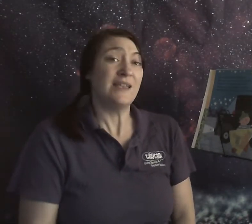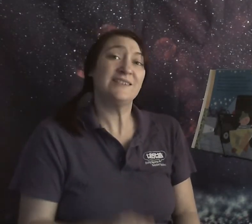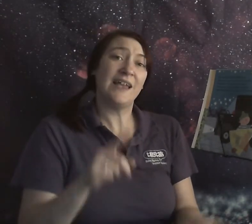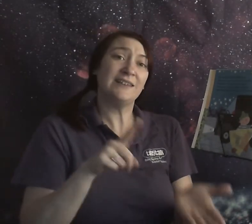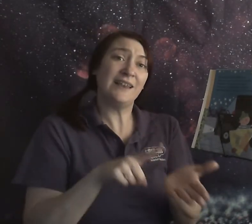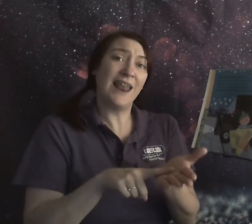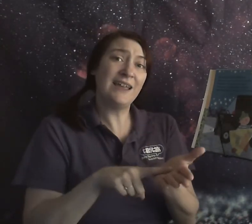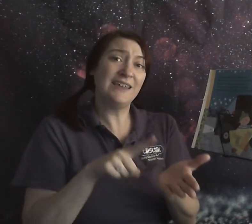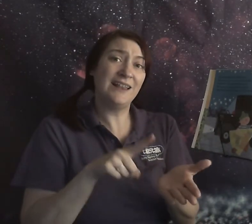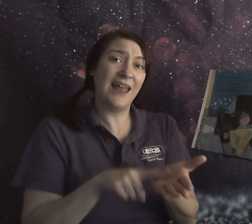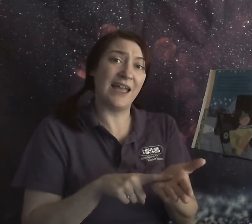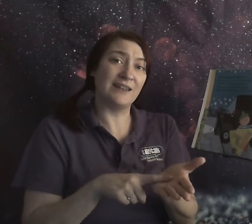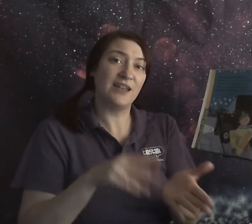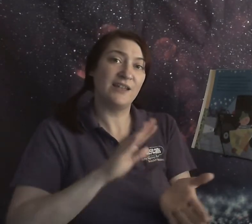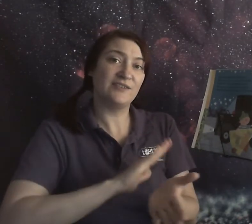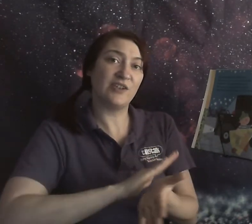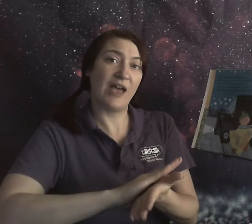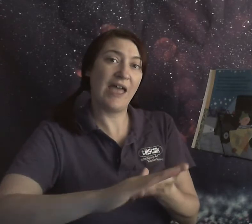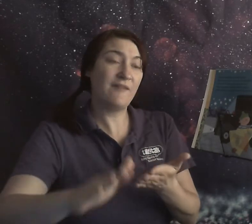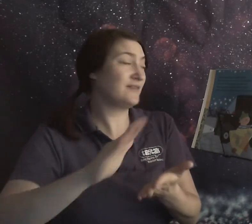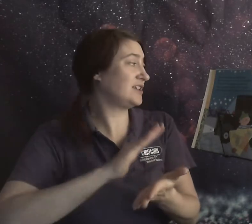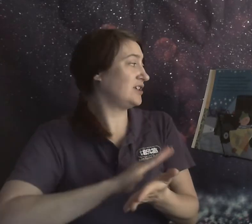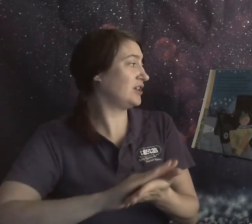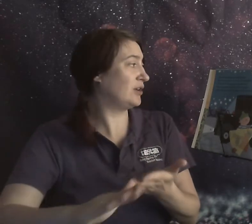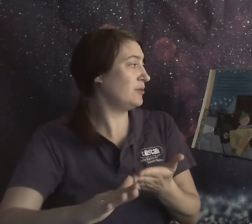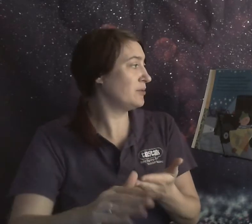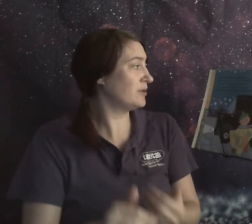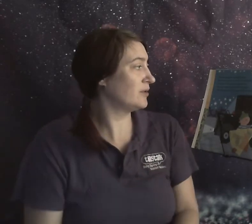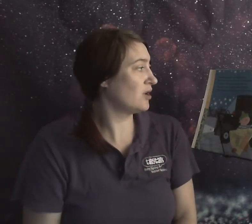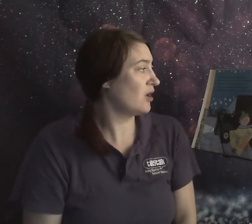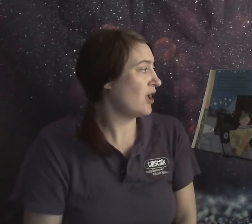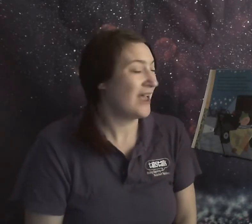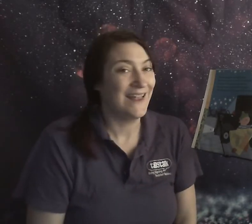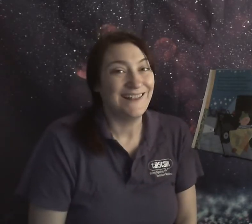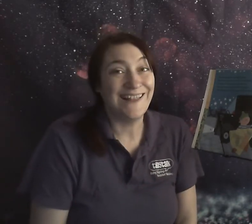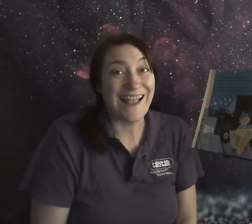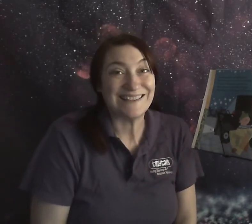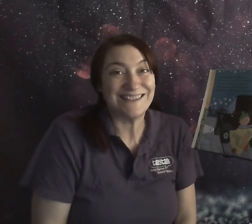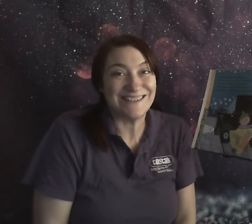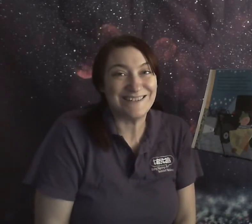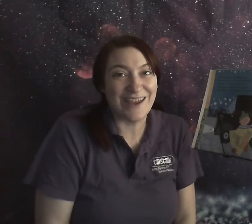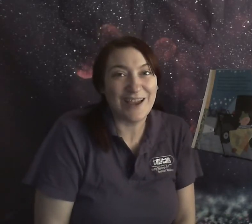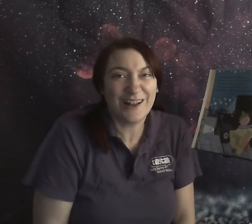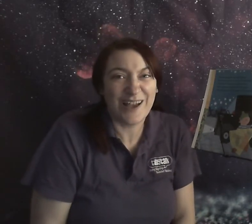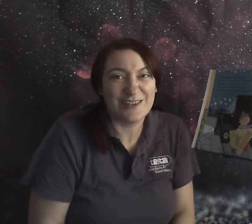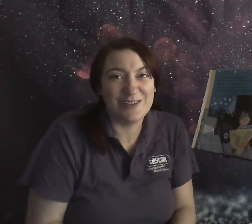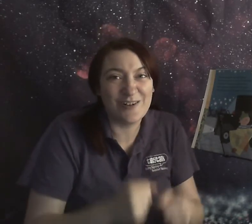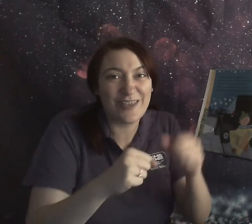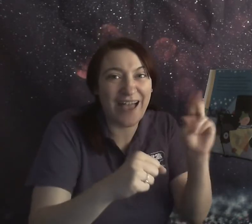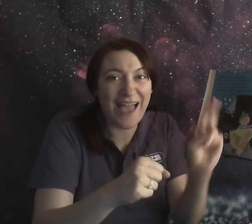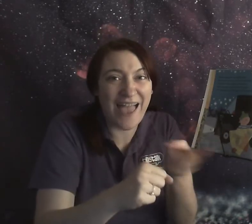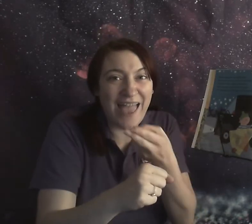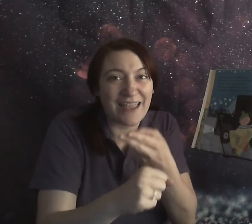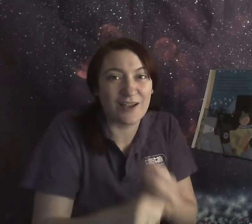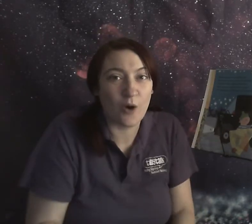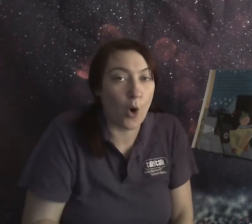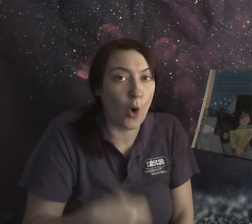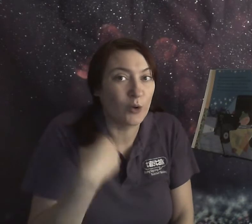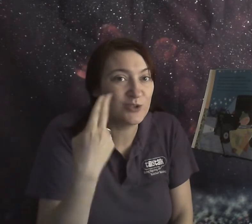Said lanky Len to hefty Hugh, let's steal another egg or two.